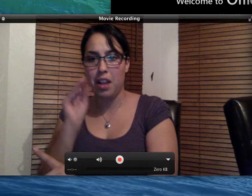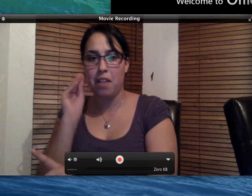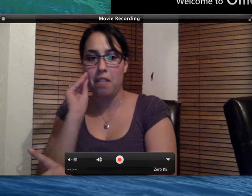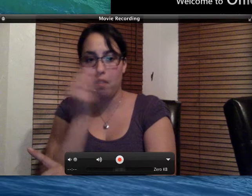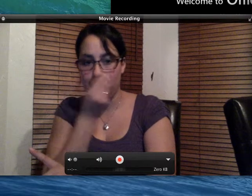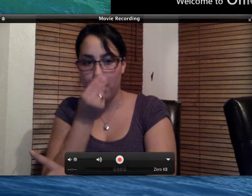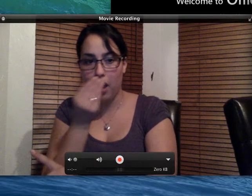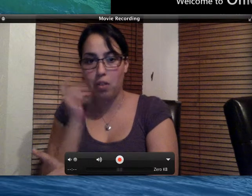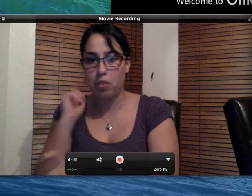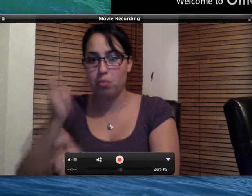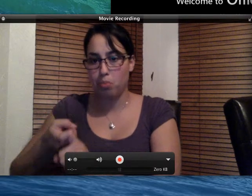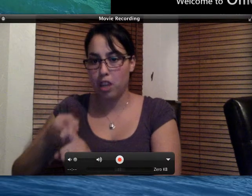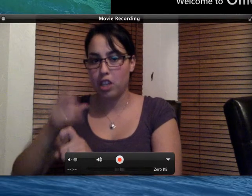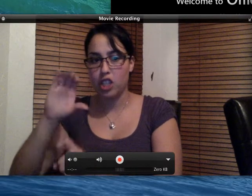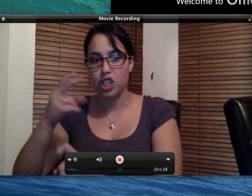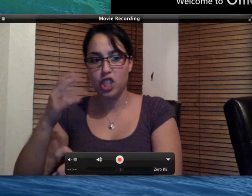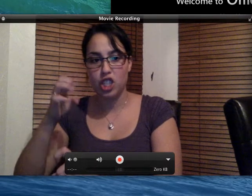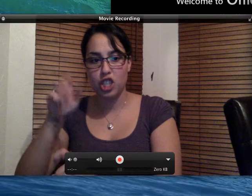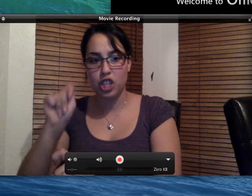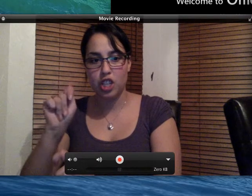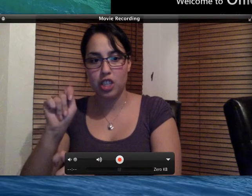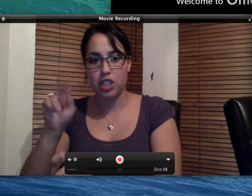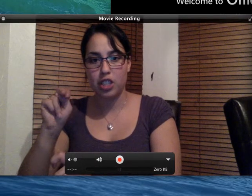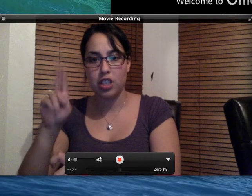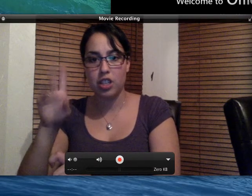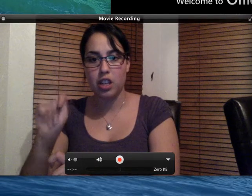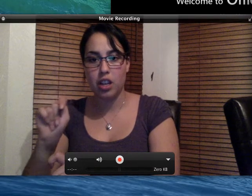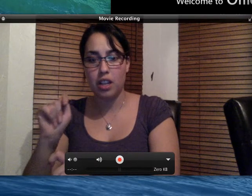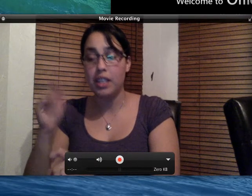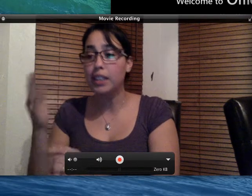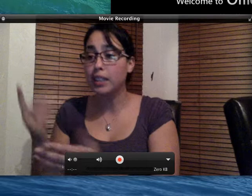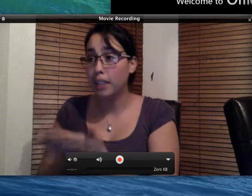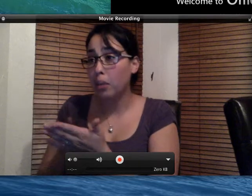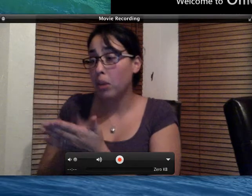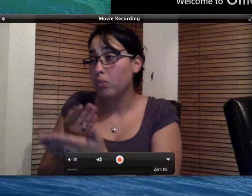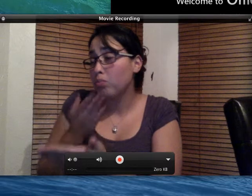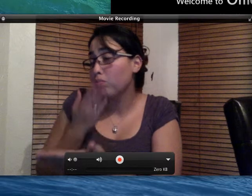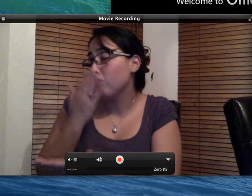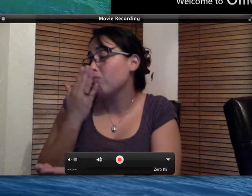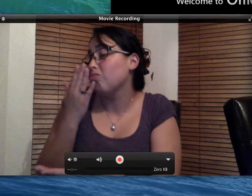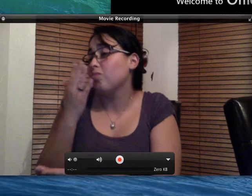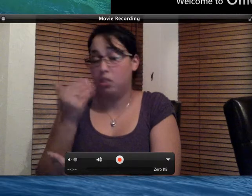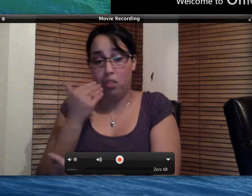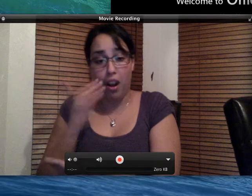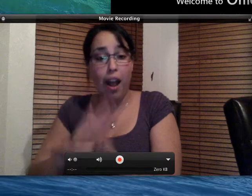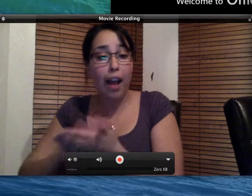chestnut, sometimes quite freshly floral, and then again, sometimes extremely pungent.